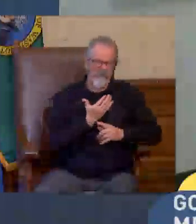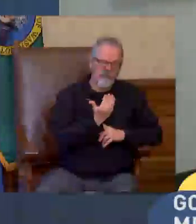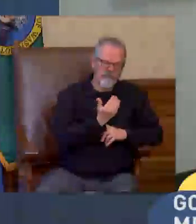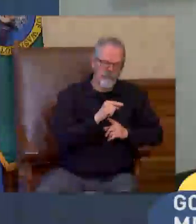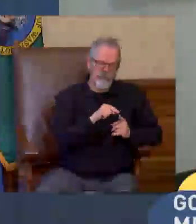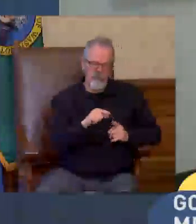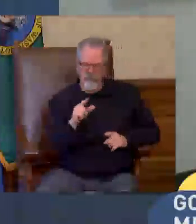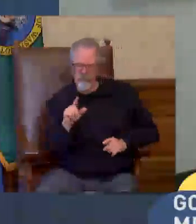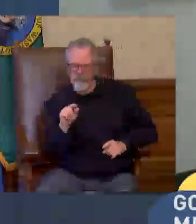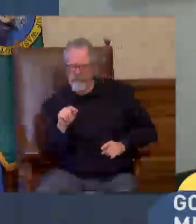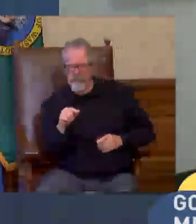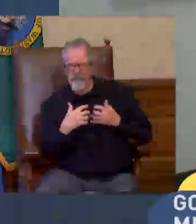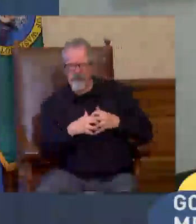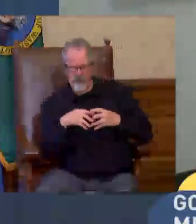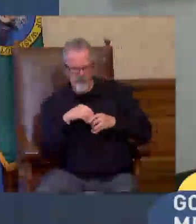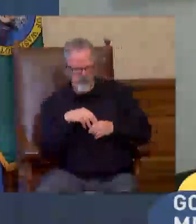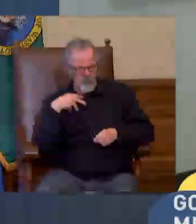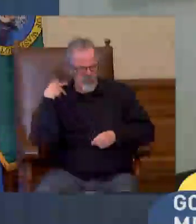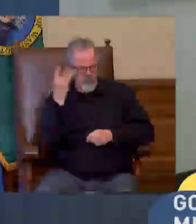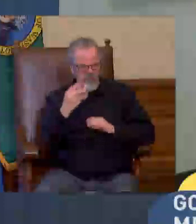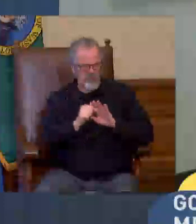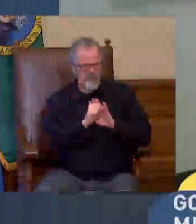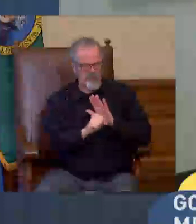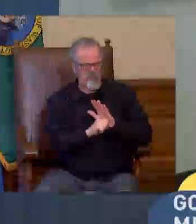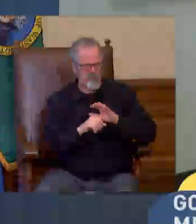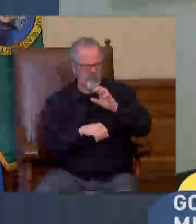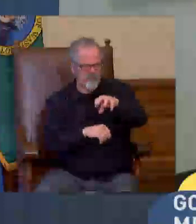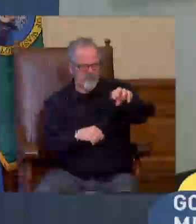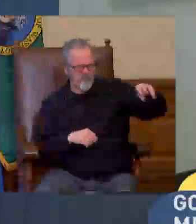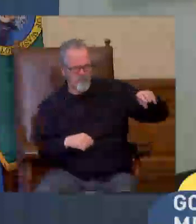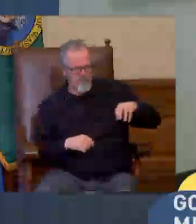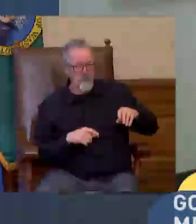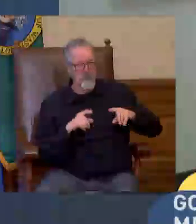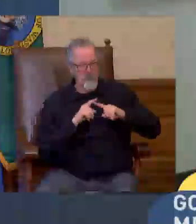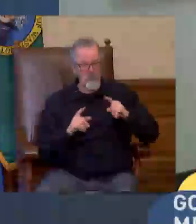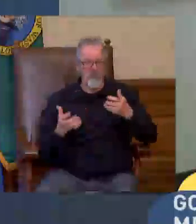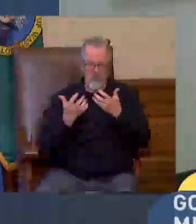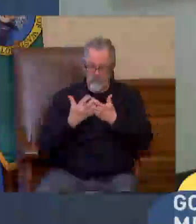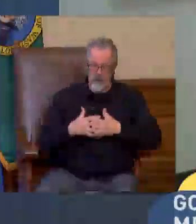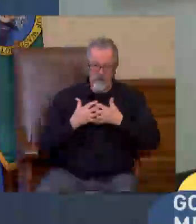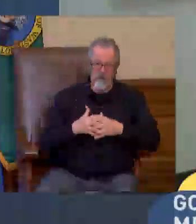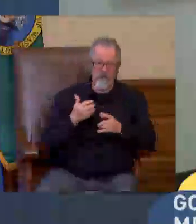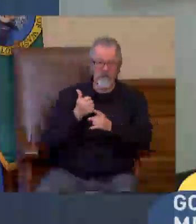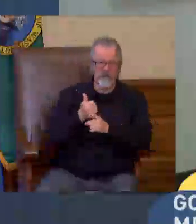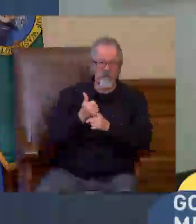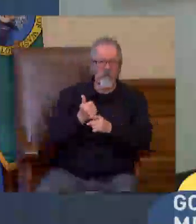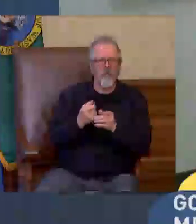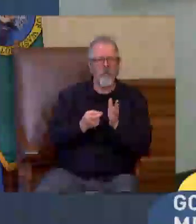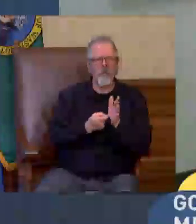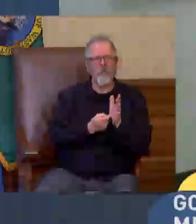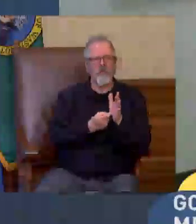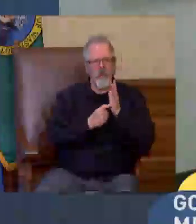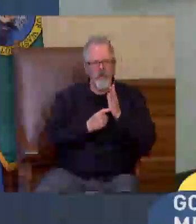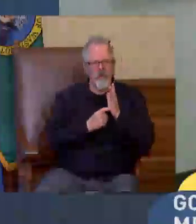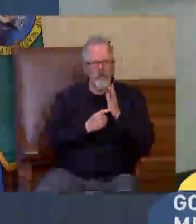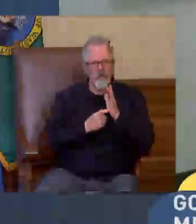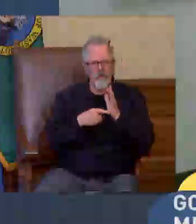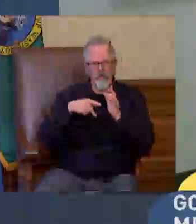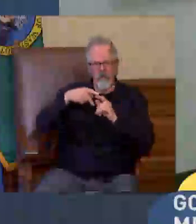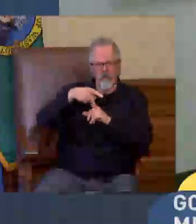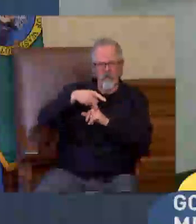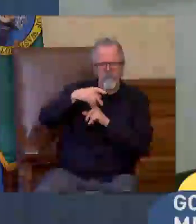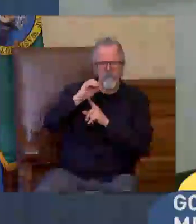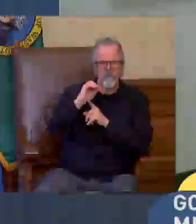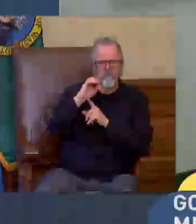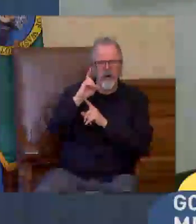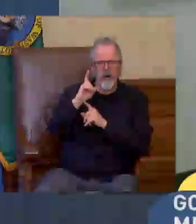lot that we received, and so we're waiting for the resupply of those pods to run the tests. And so that's the